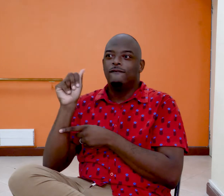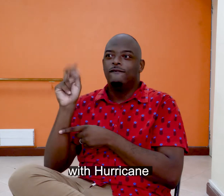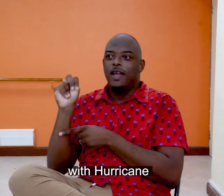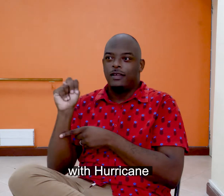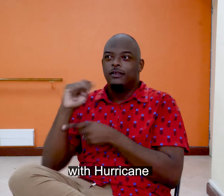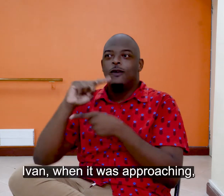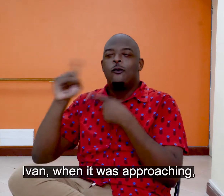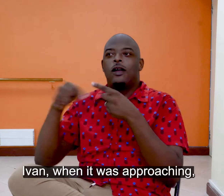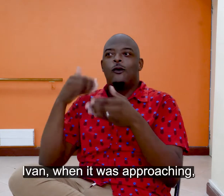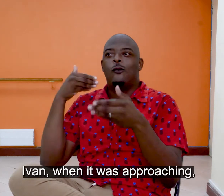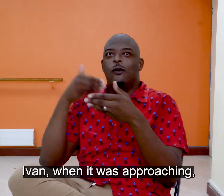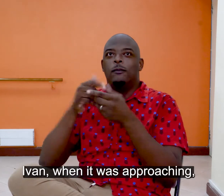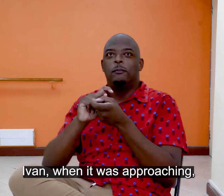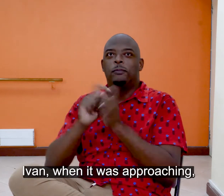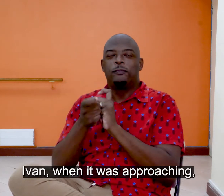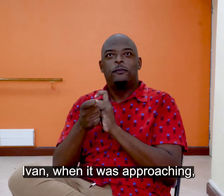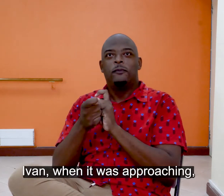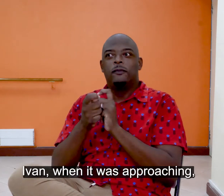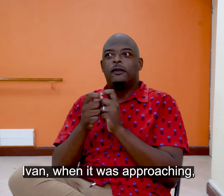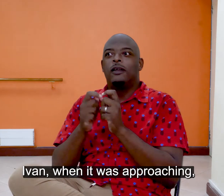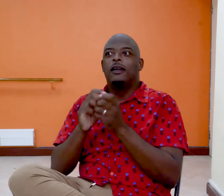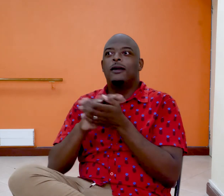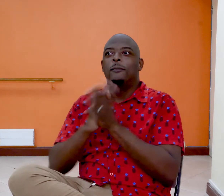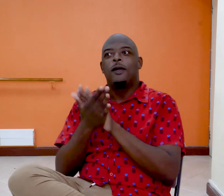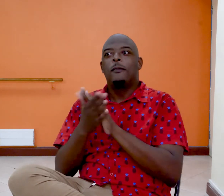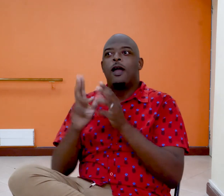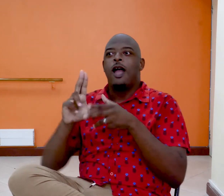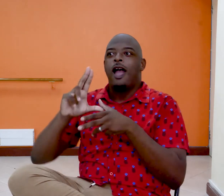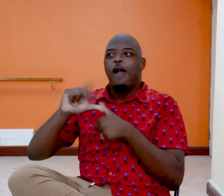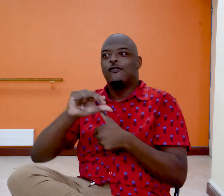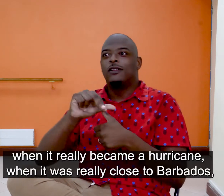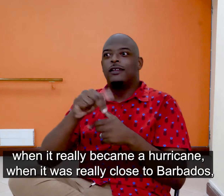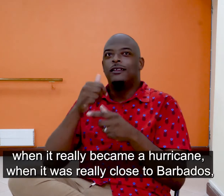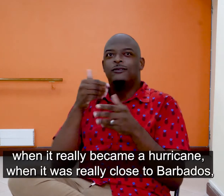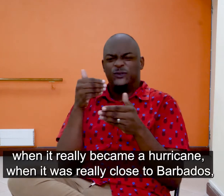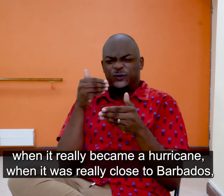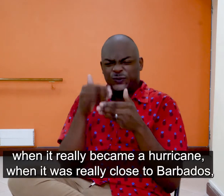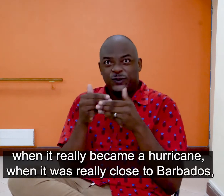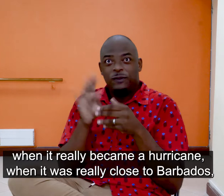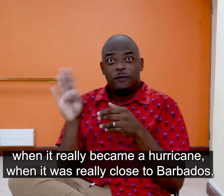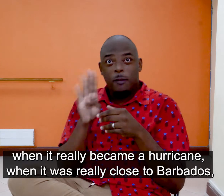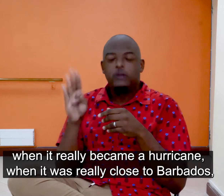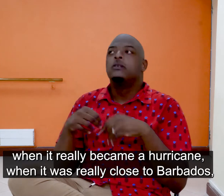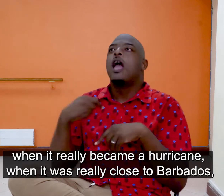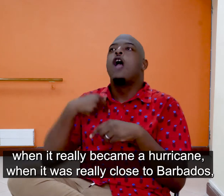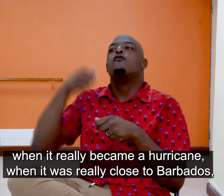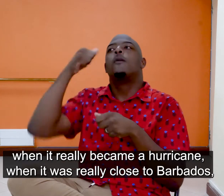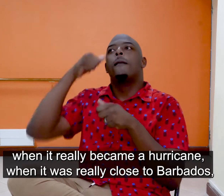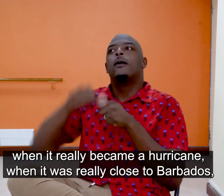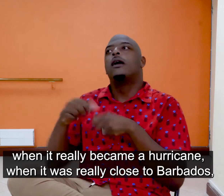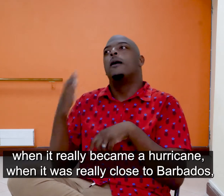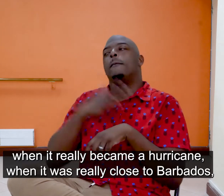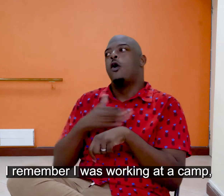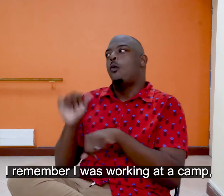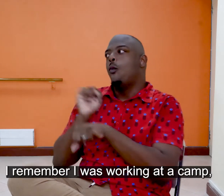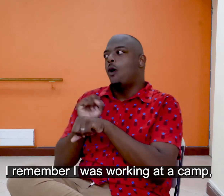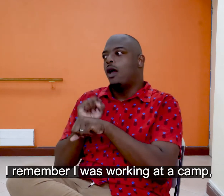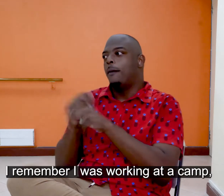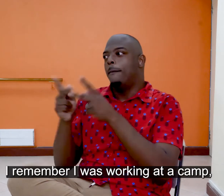with Hurricane Ivan, when it was approaching, when it really became a hurricane, when it was really close to Barbados, I remember I